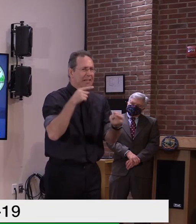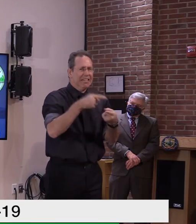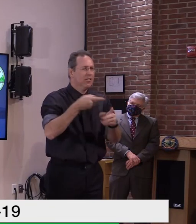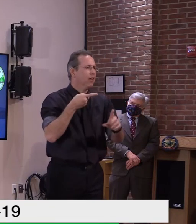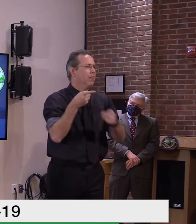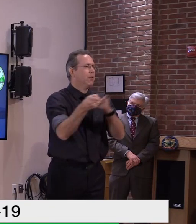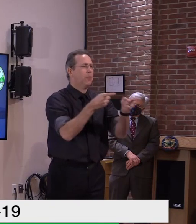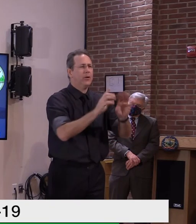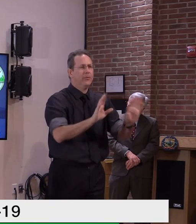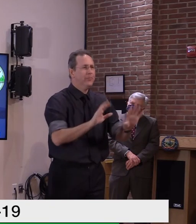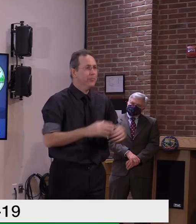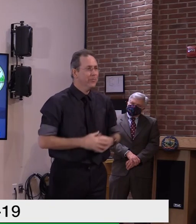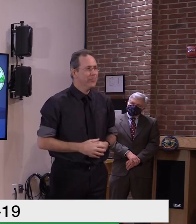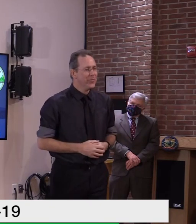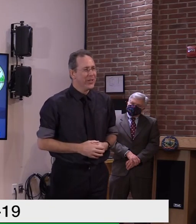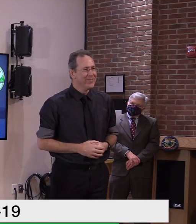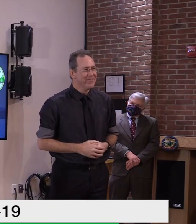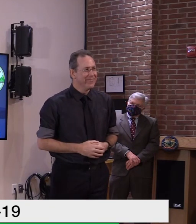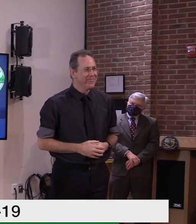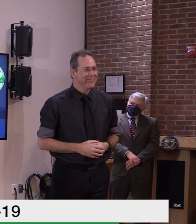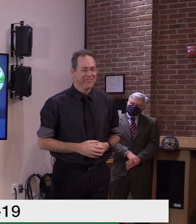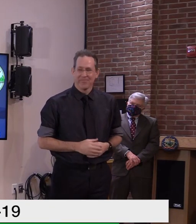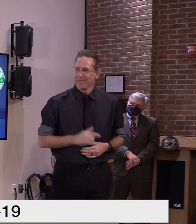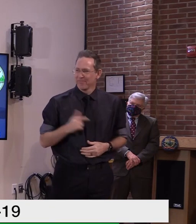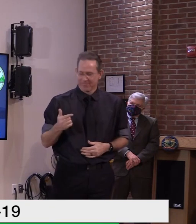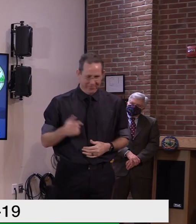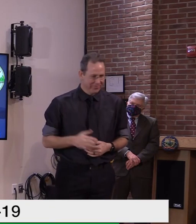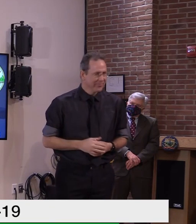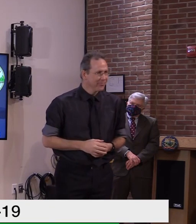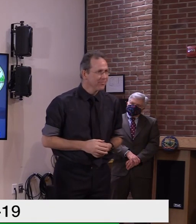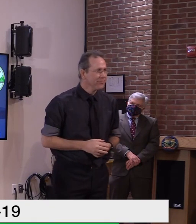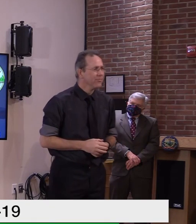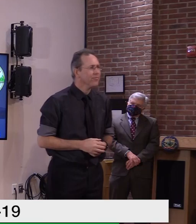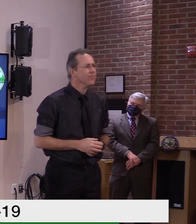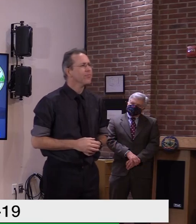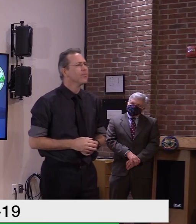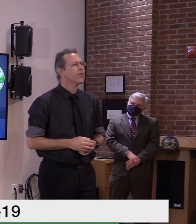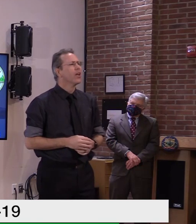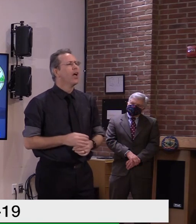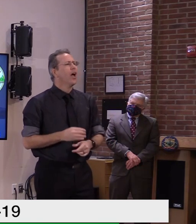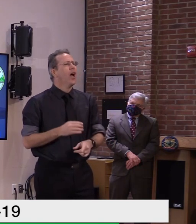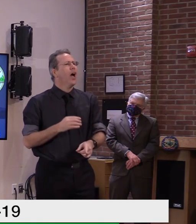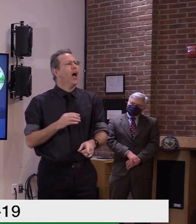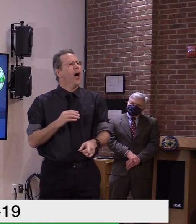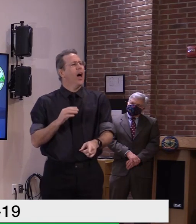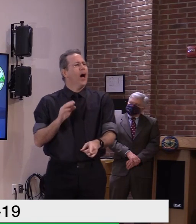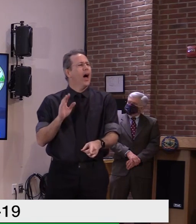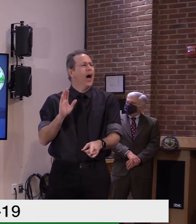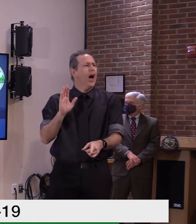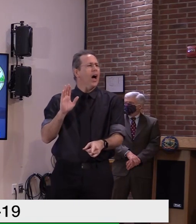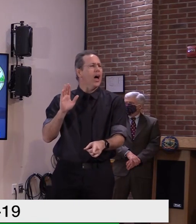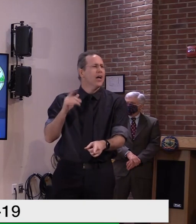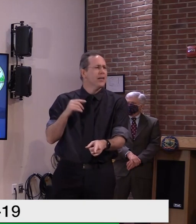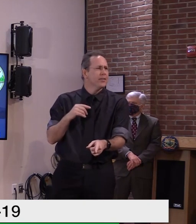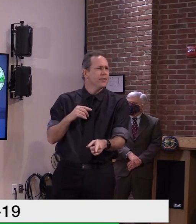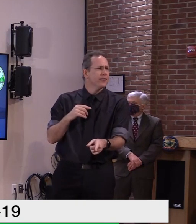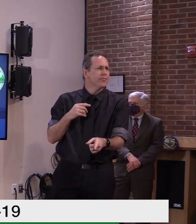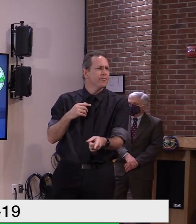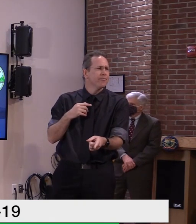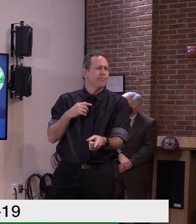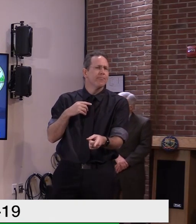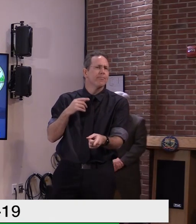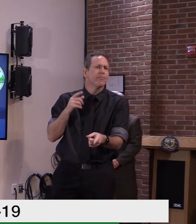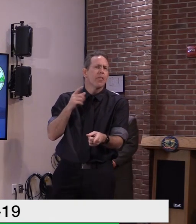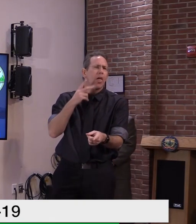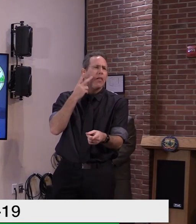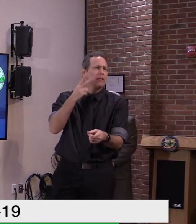Okay. One very quick, this is not yet on the public Department of Public Health website. Didn't know if there was a glitch there or if